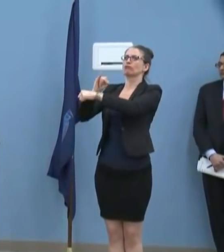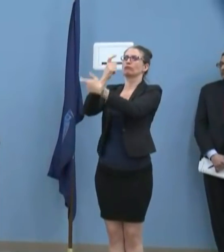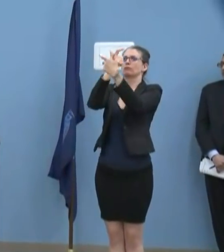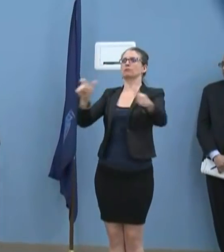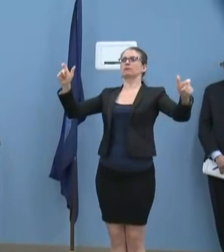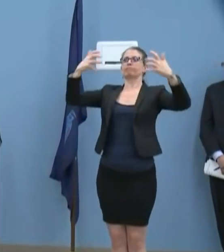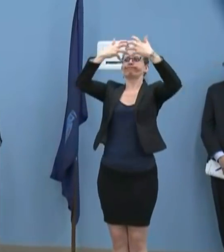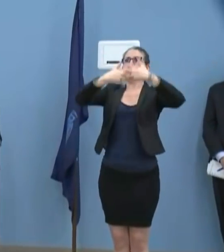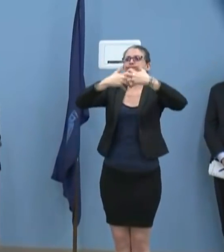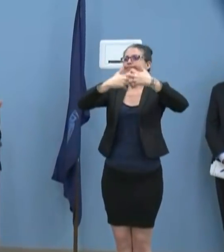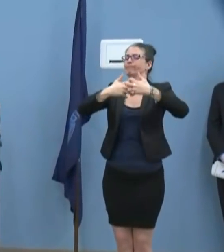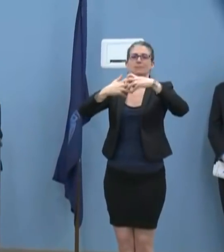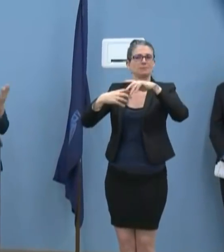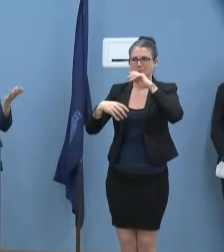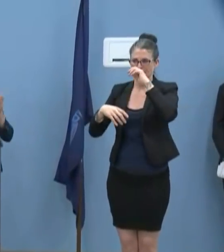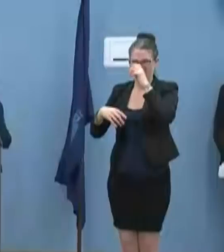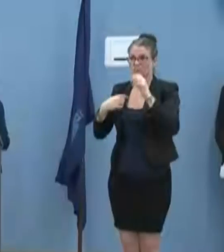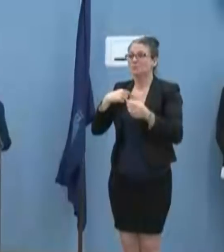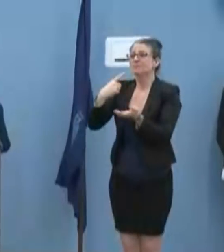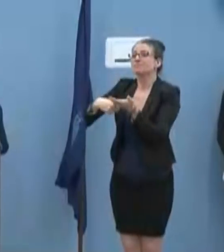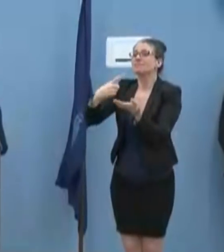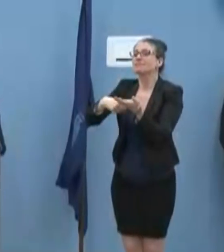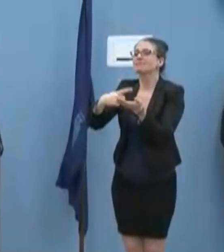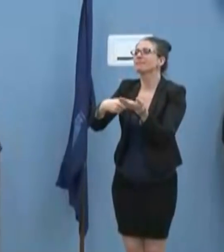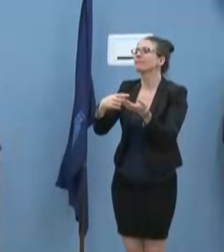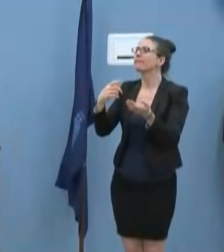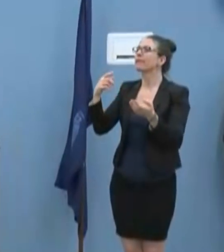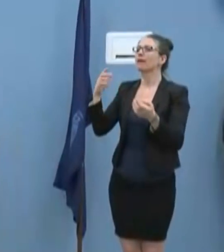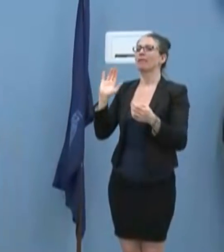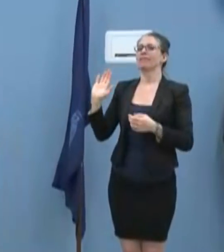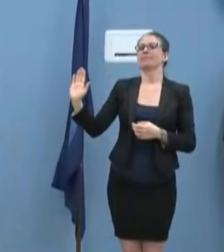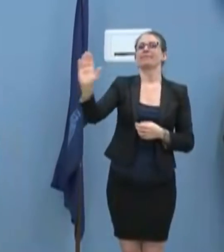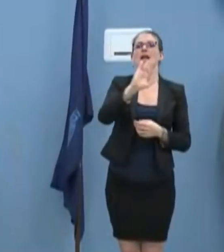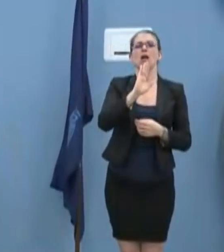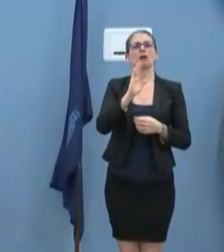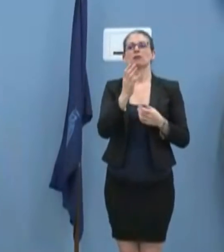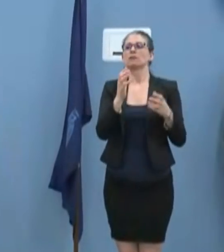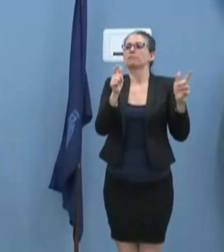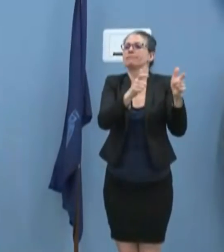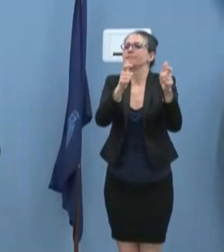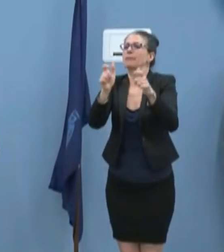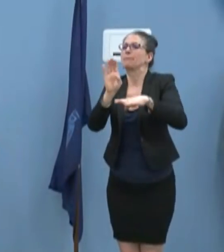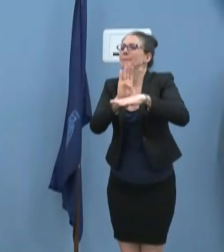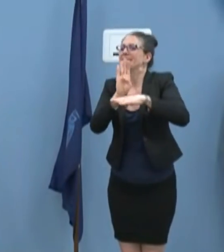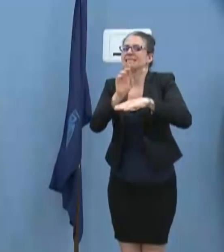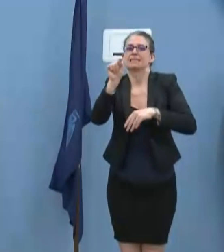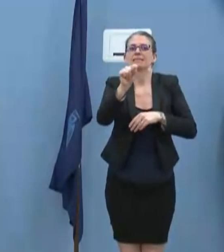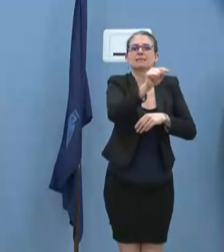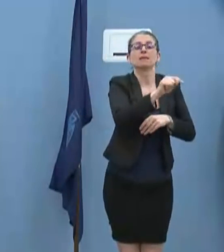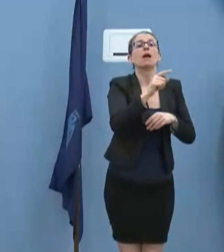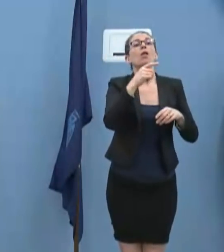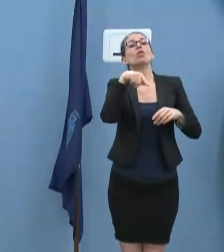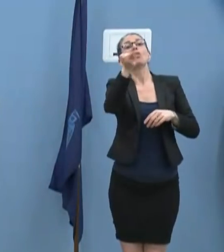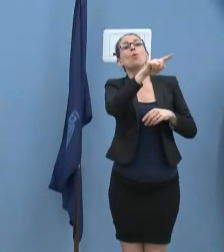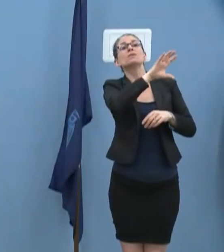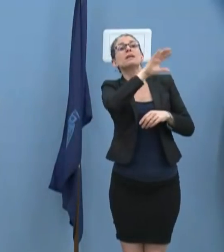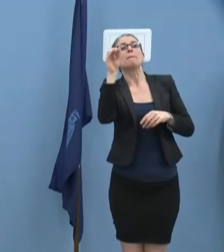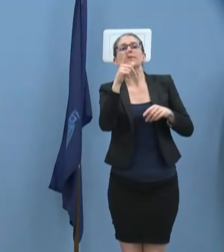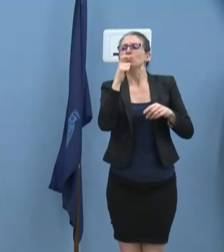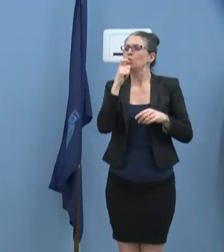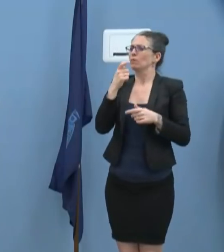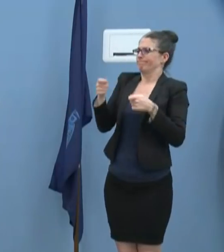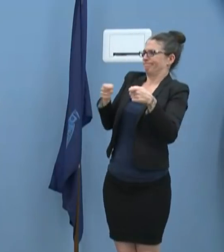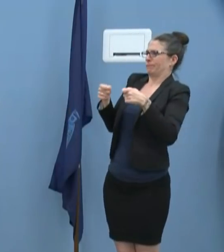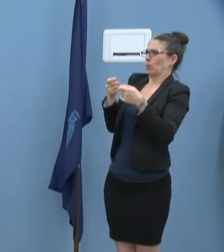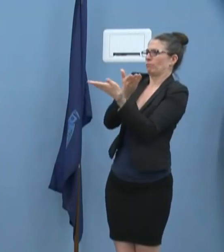businesses like gyms and bowling alleys and movie theaters and whatnot. Each business has to, and we're